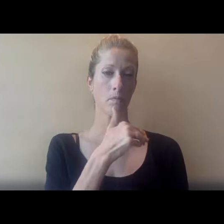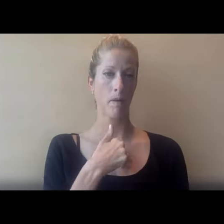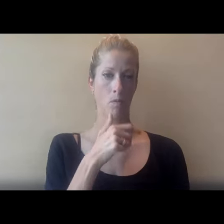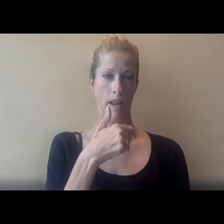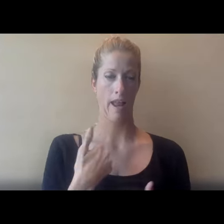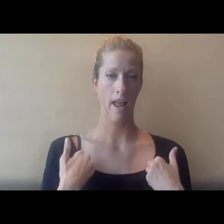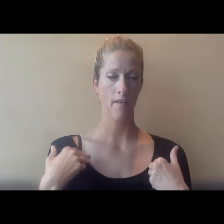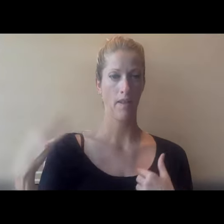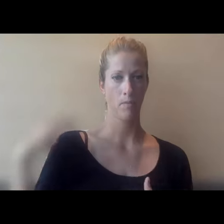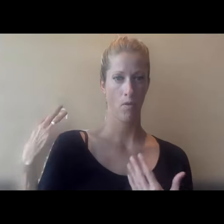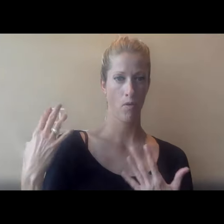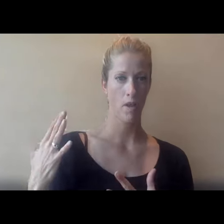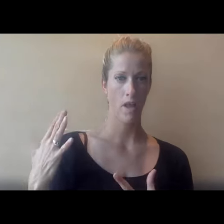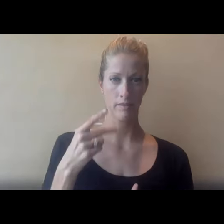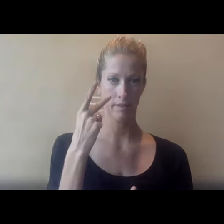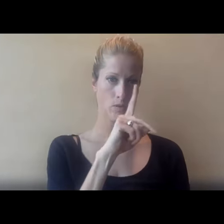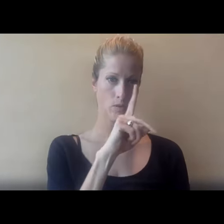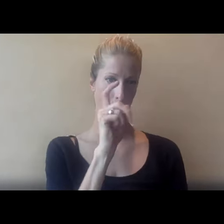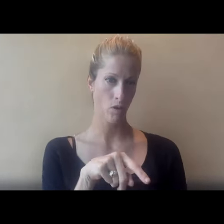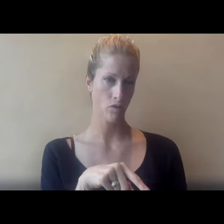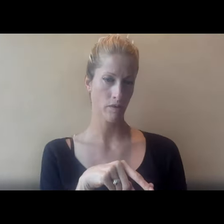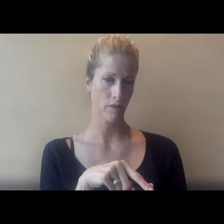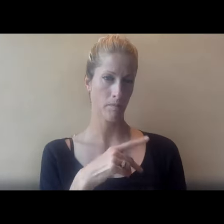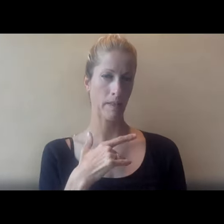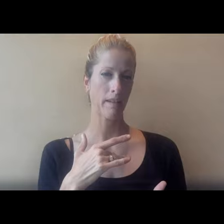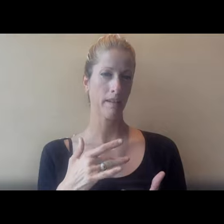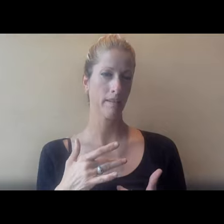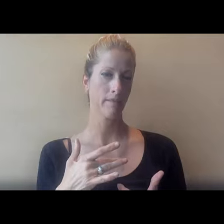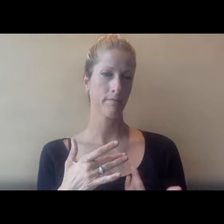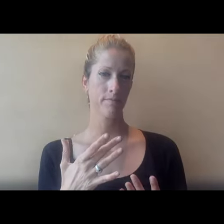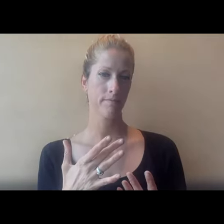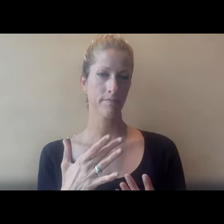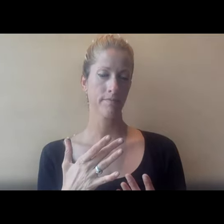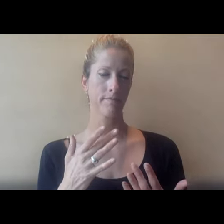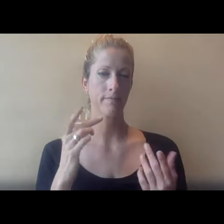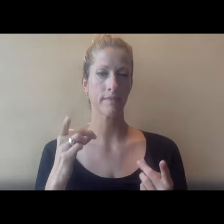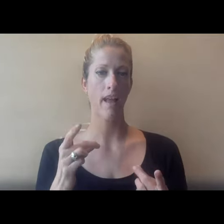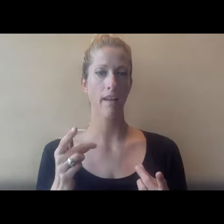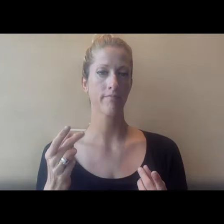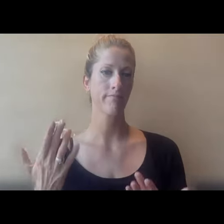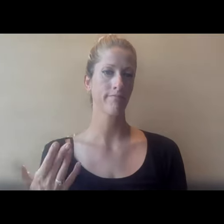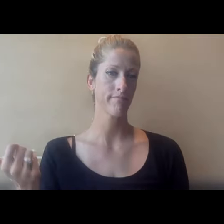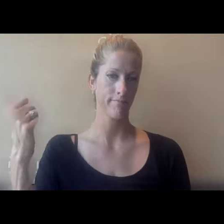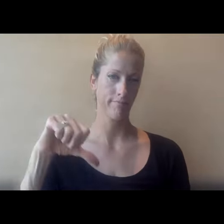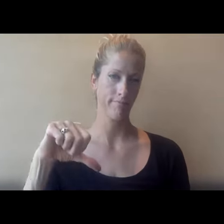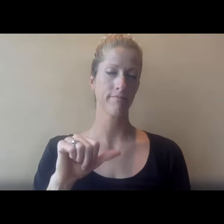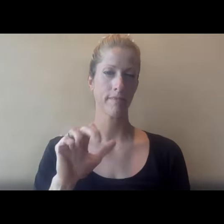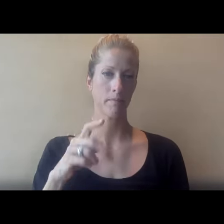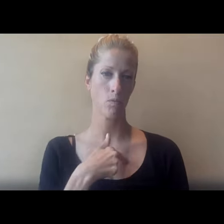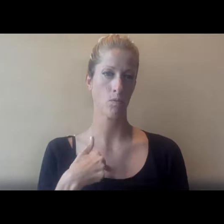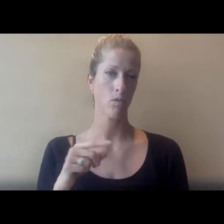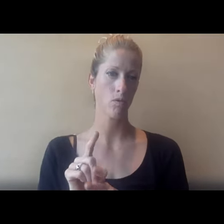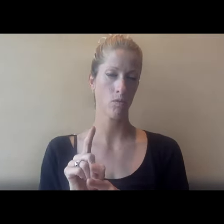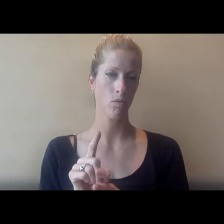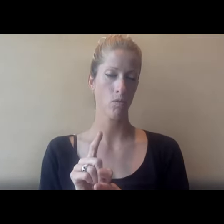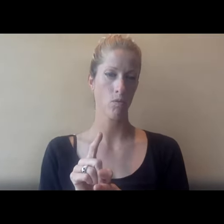eligibility already, when they see the question, they tend to kind of back up and not continue applying for the ACP. We also facilitate access